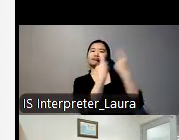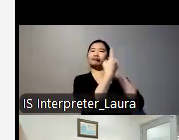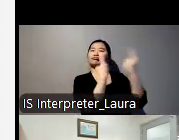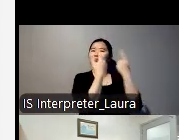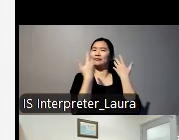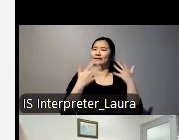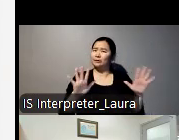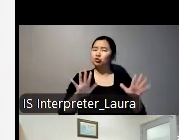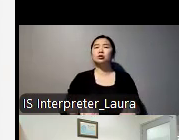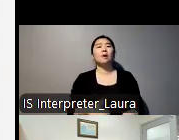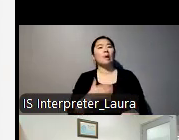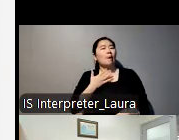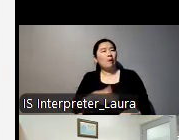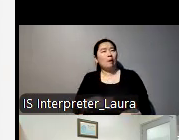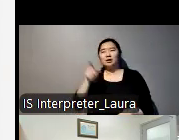move forward on that